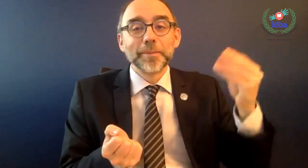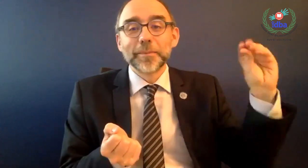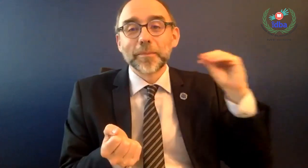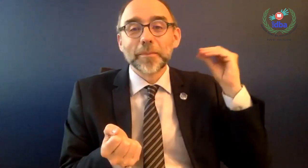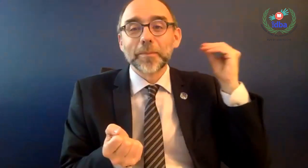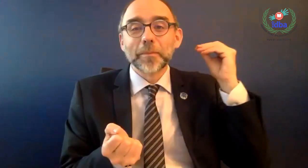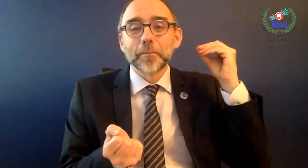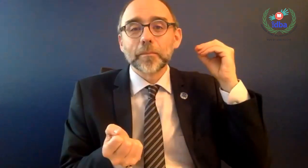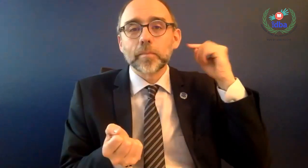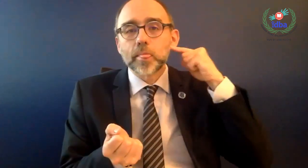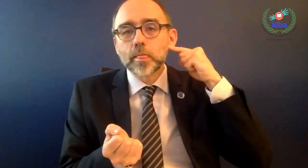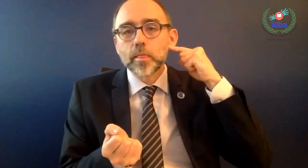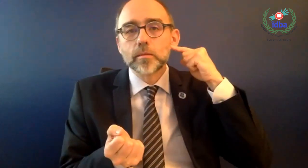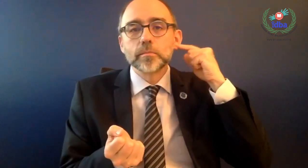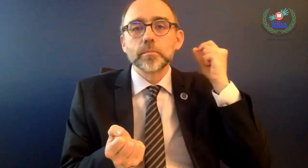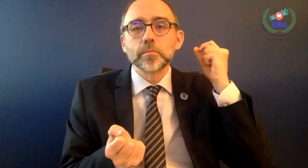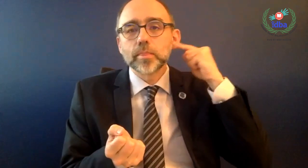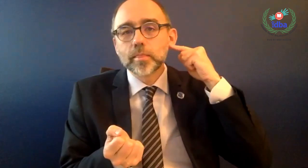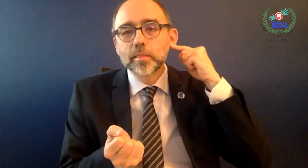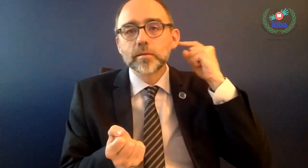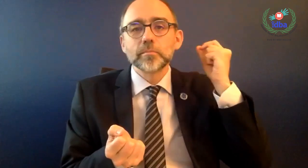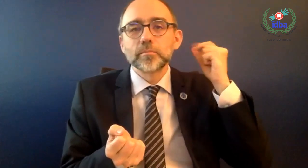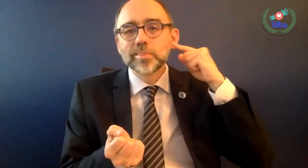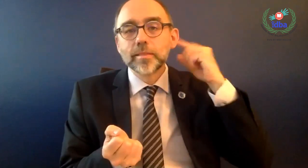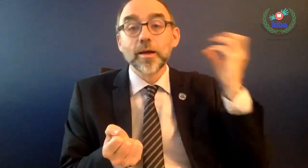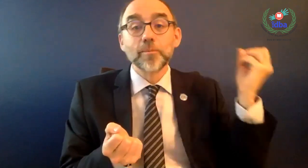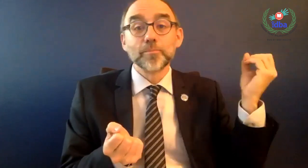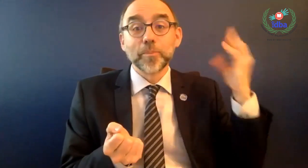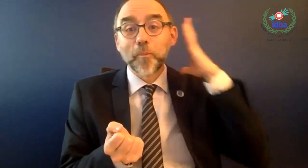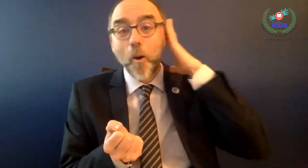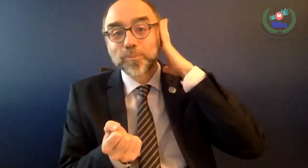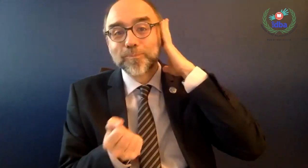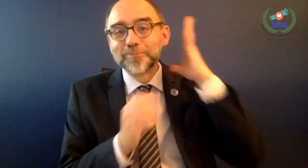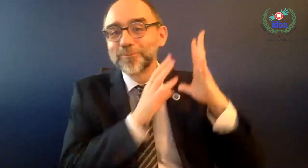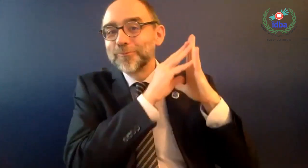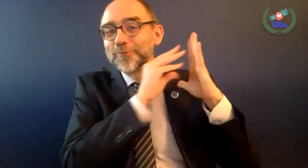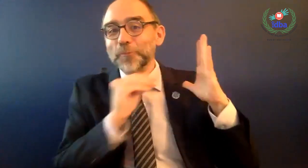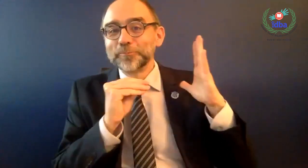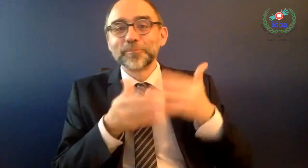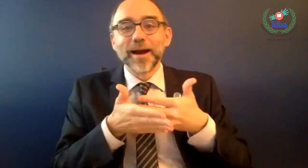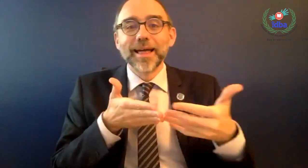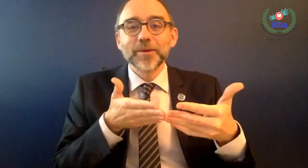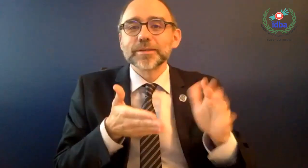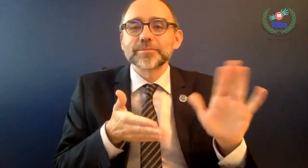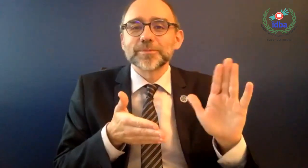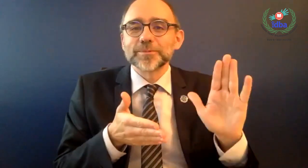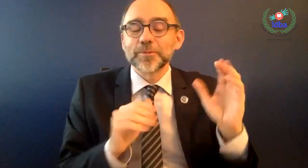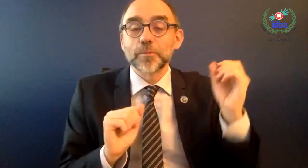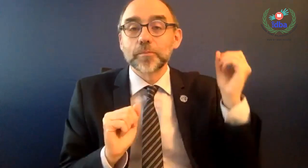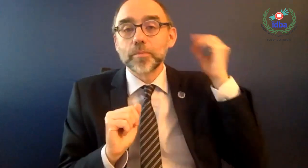if cochlear implant is done or hearing aid is done, it is not reaching out completely to the brain. The language is